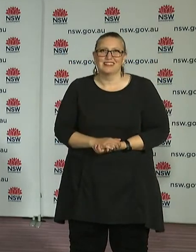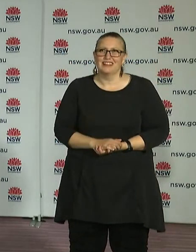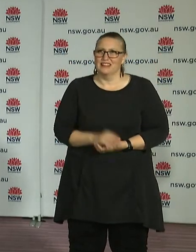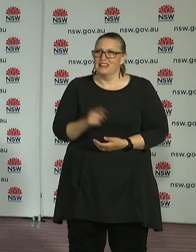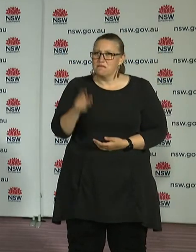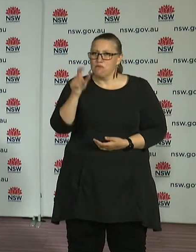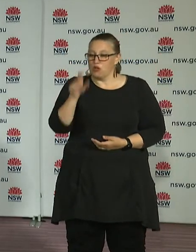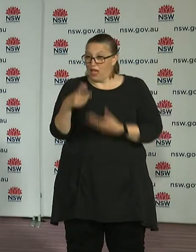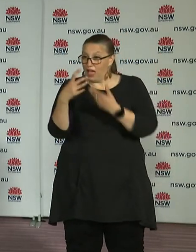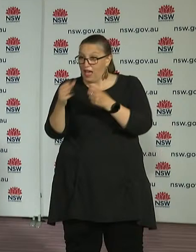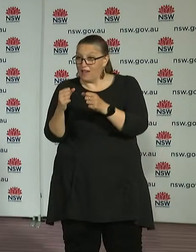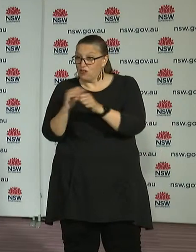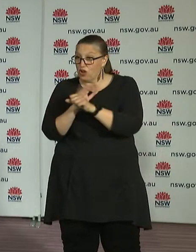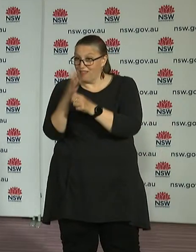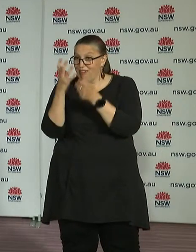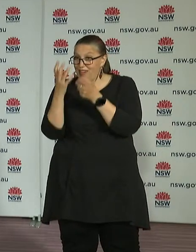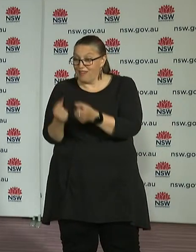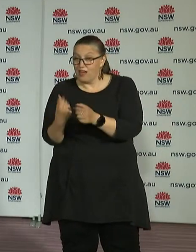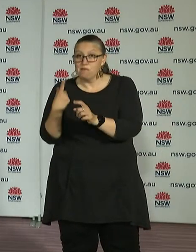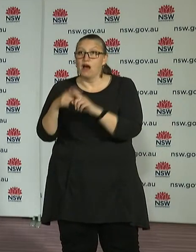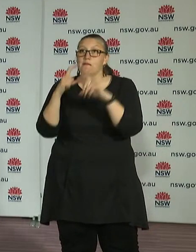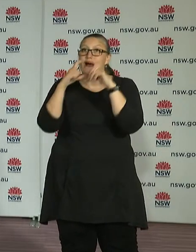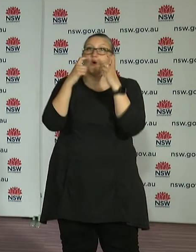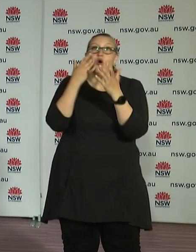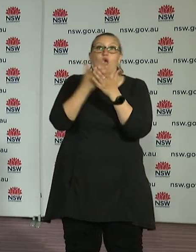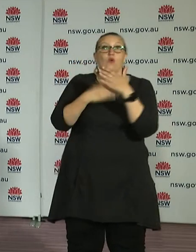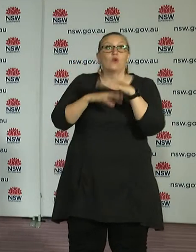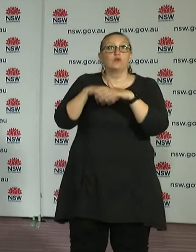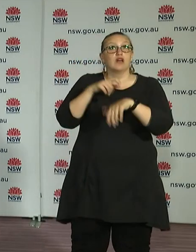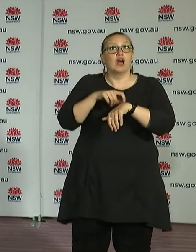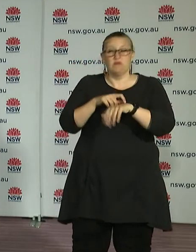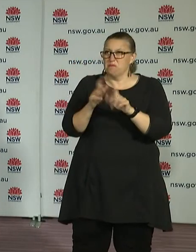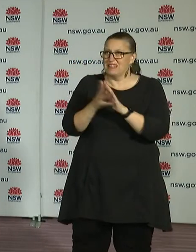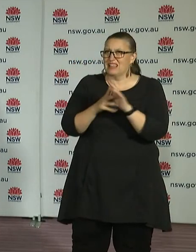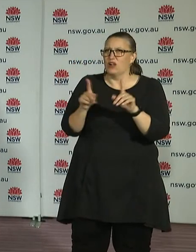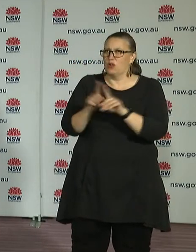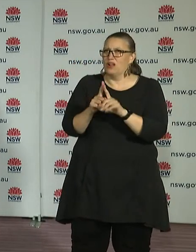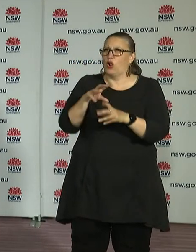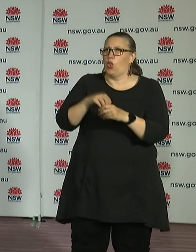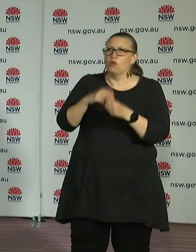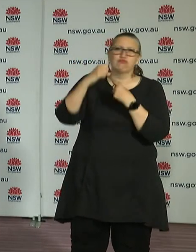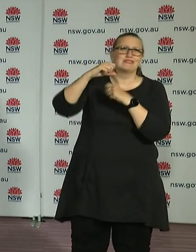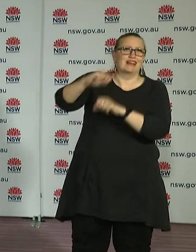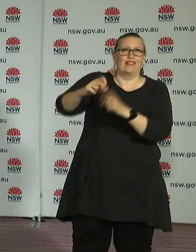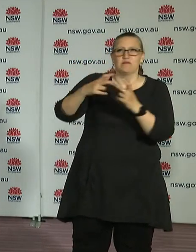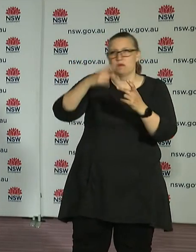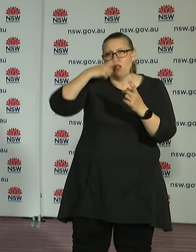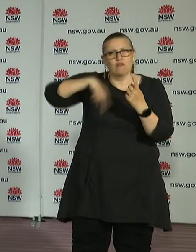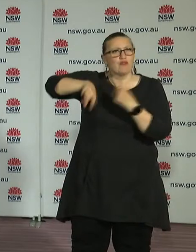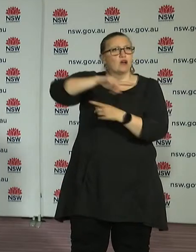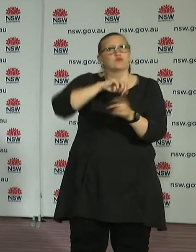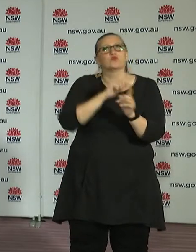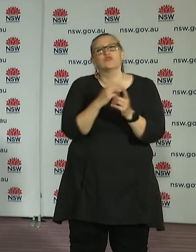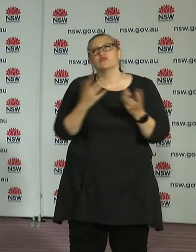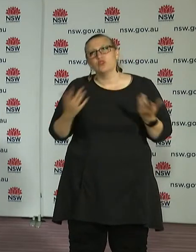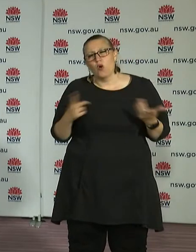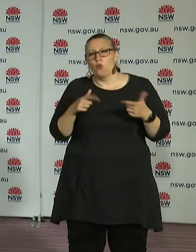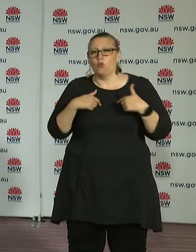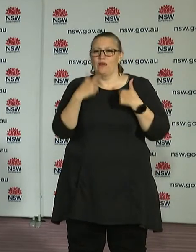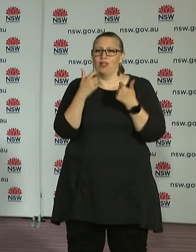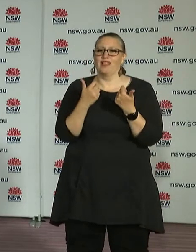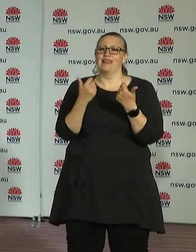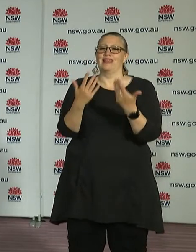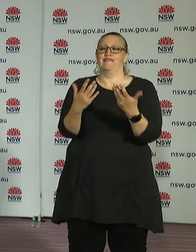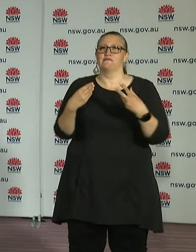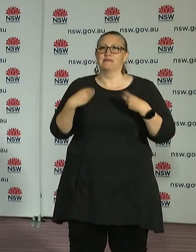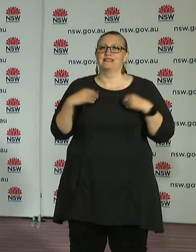if a case is positive and they've been wearing a mask, that provides protection. So we will tend to be providing businesses with sort of